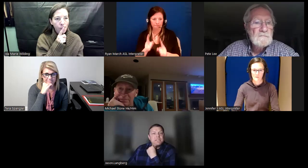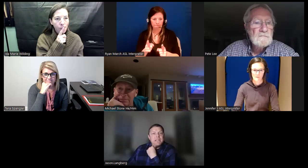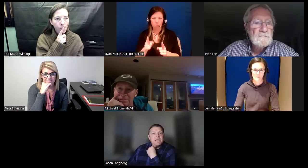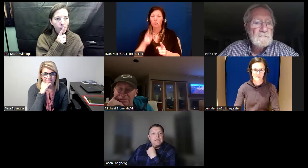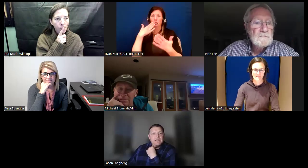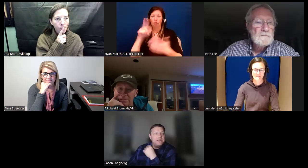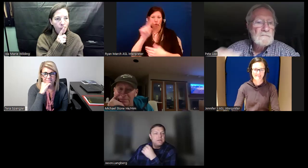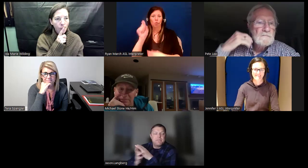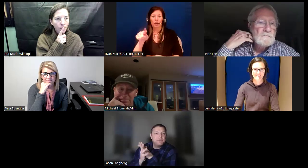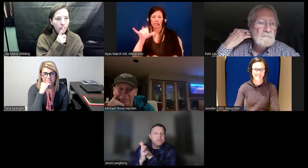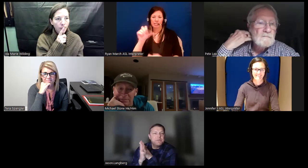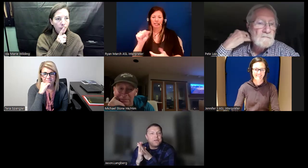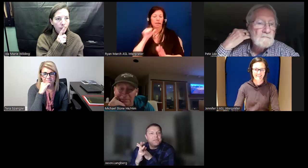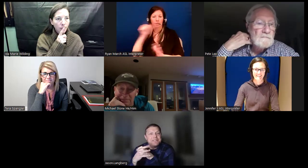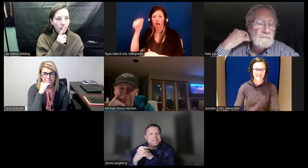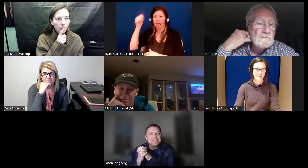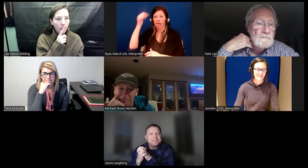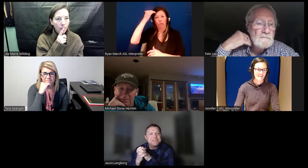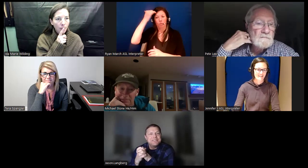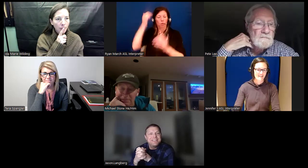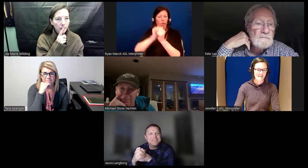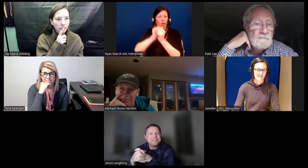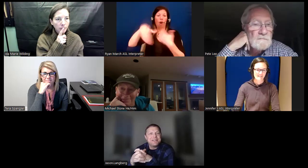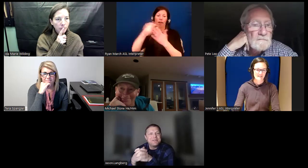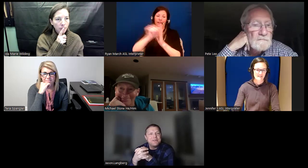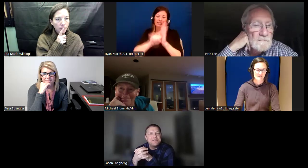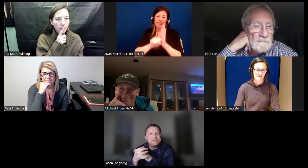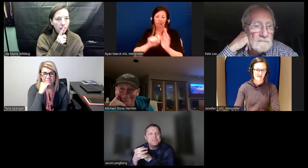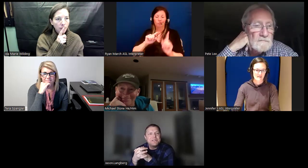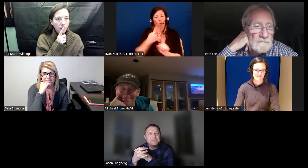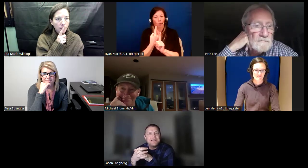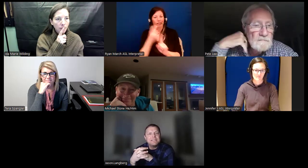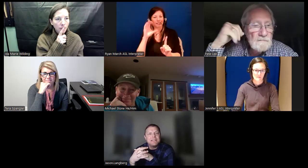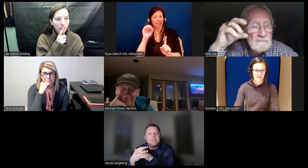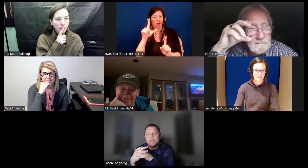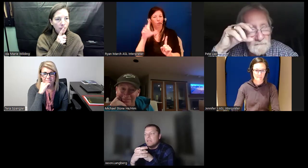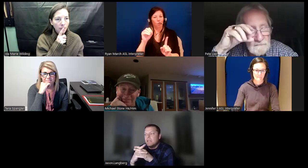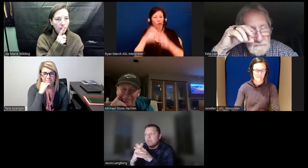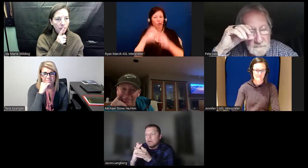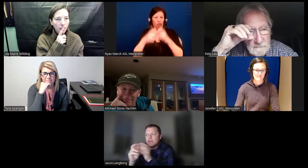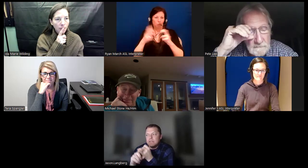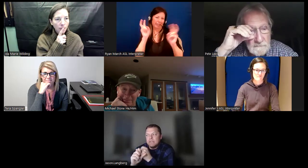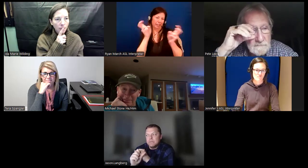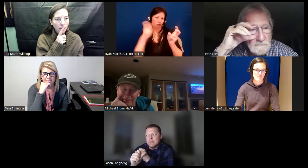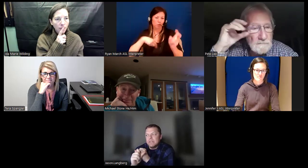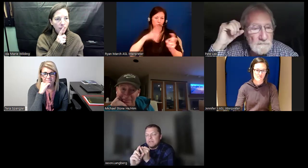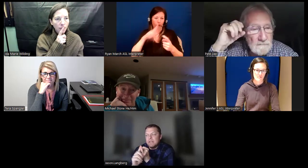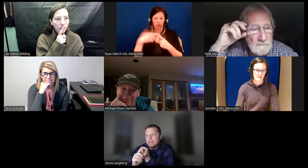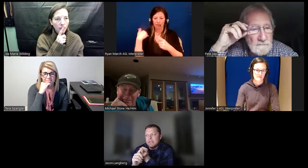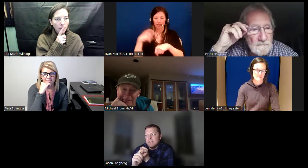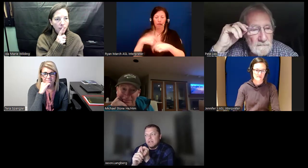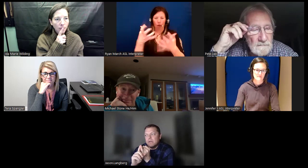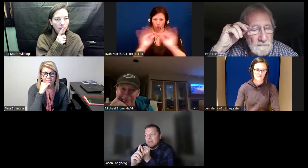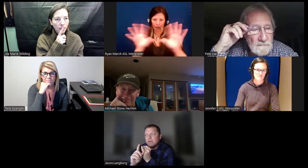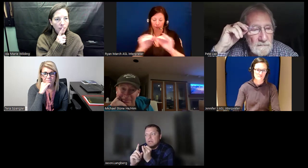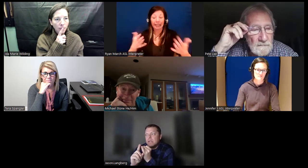question. I'm not familiar with all the states, just the just the Colorado issues we talked about last time. I just want to clarify, and here